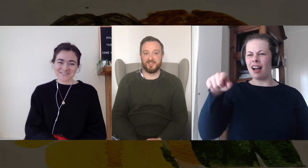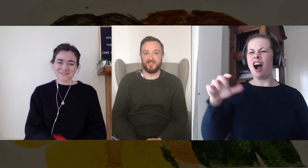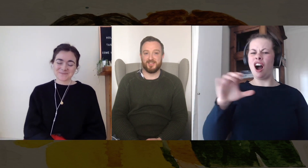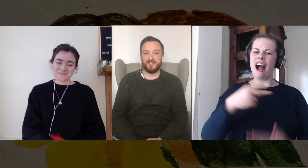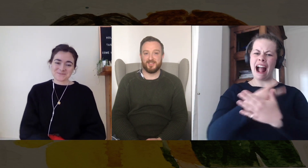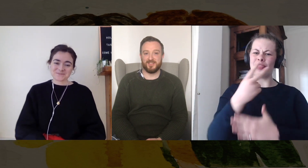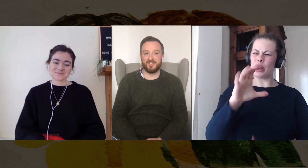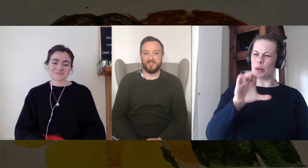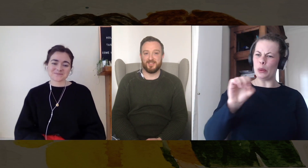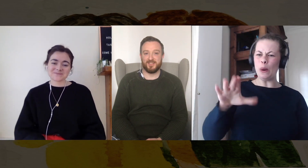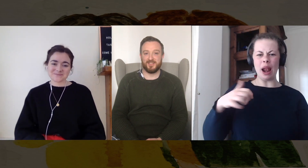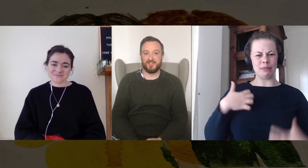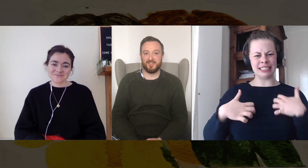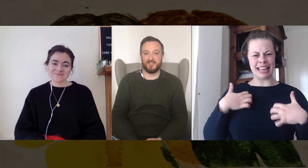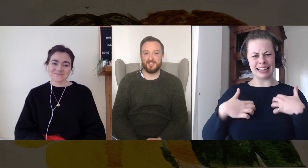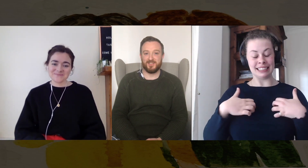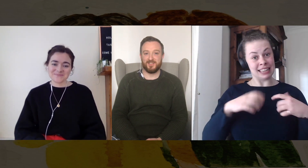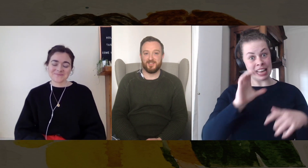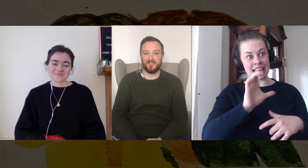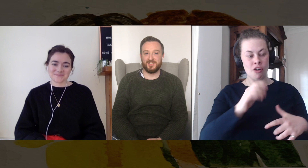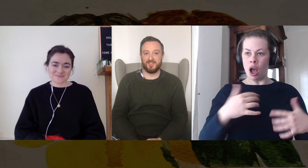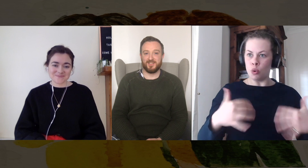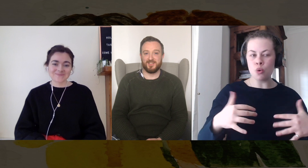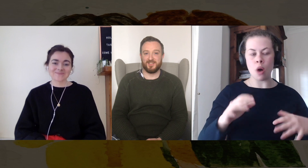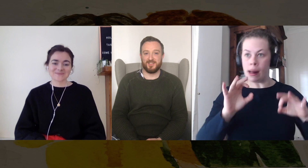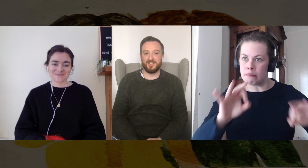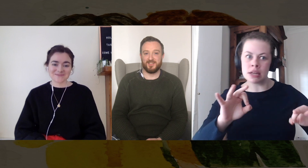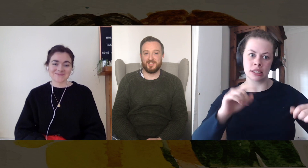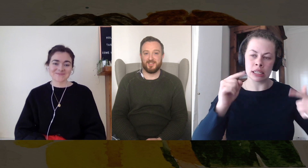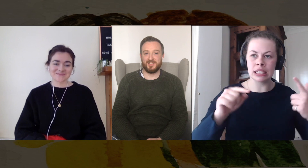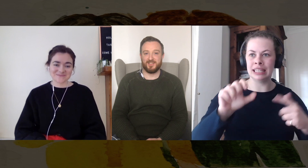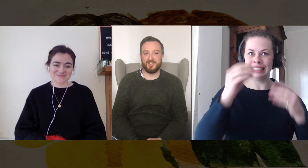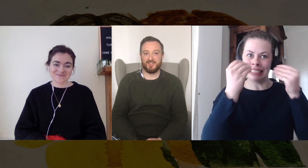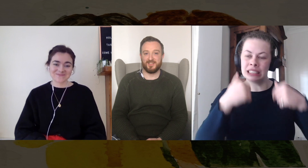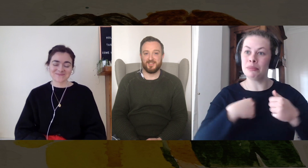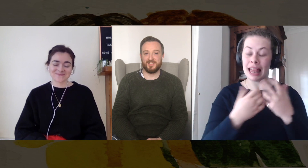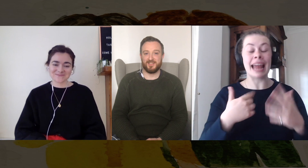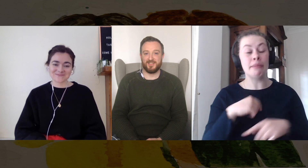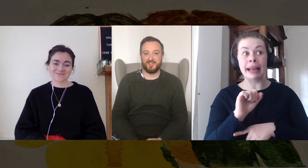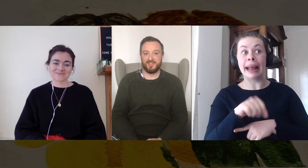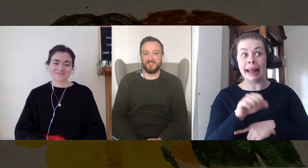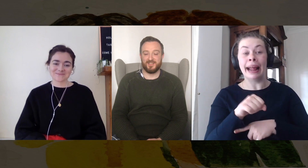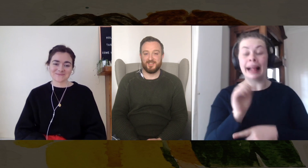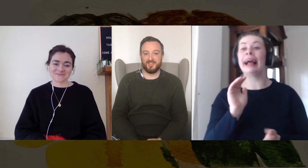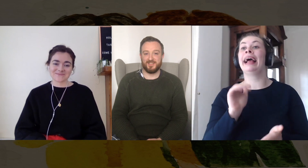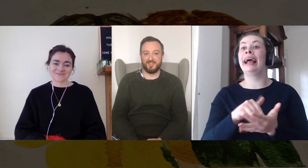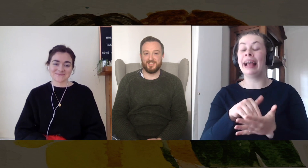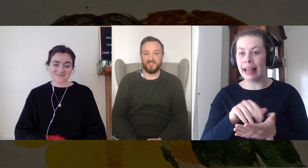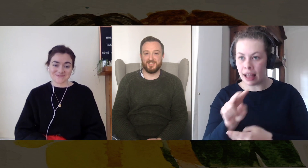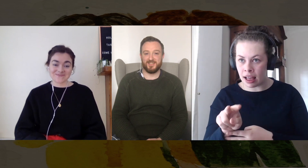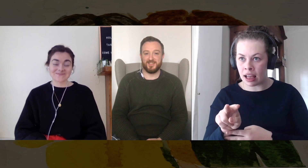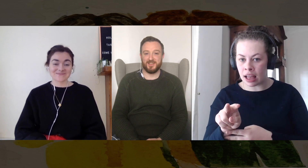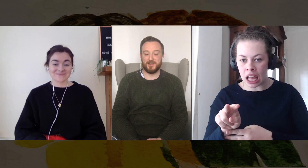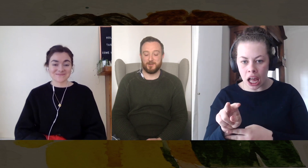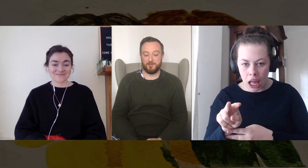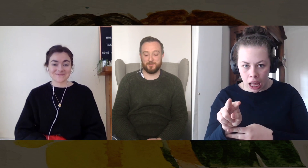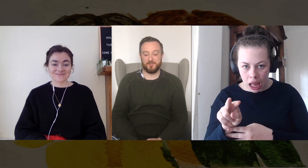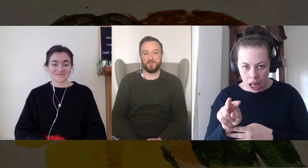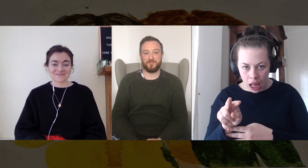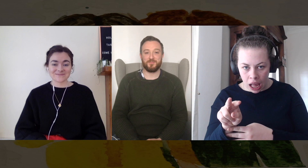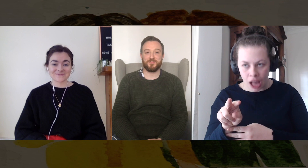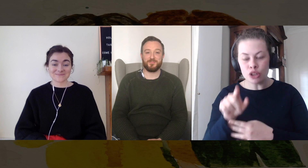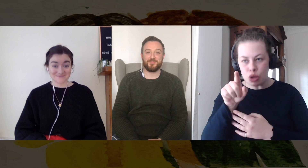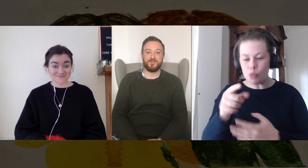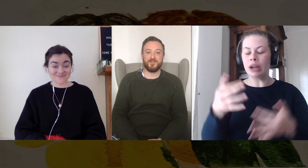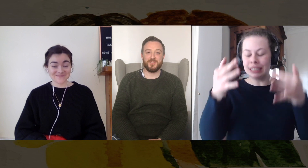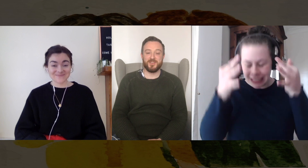in some level. I'm just like, huh. Look, I didn't hype up Anthony for no reason. Like, No, but the thing in my head, I was like, Anthony's a really cool human being. I'm looking forward to